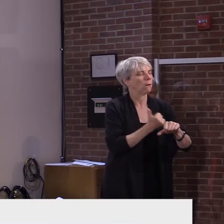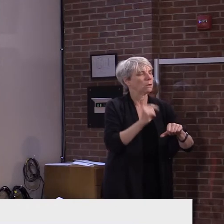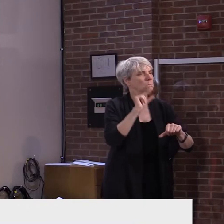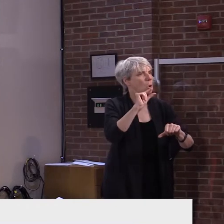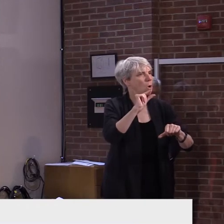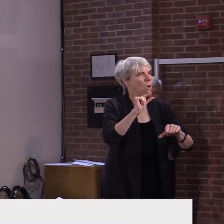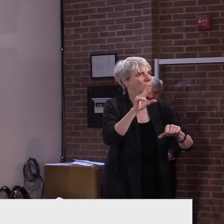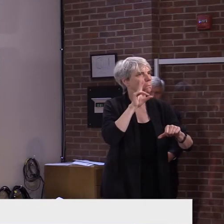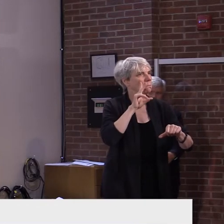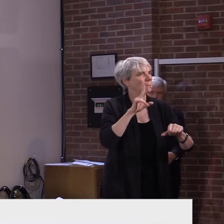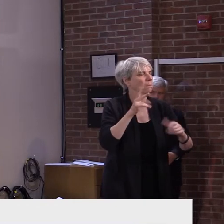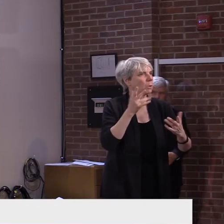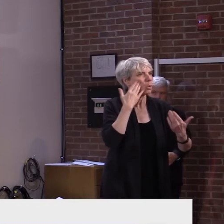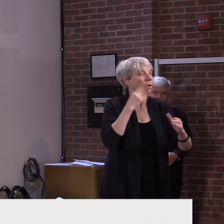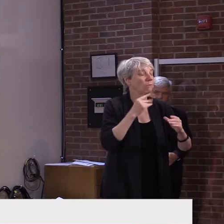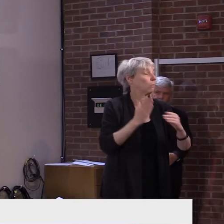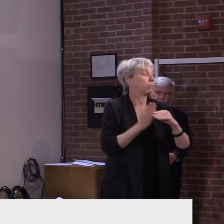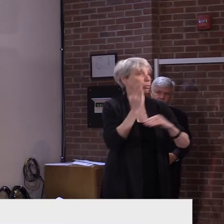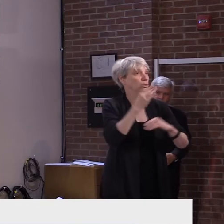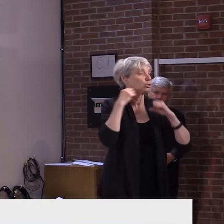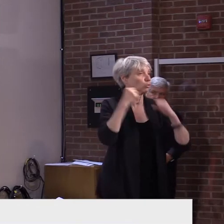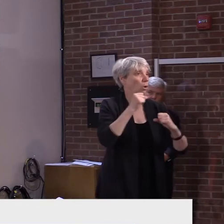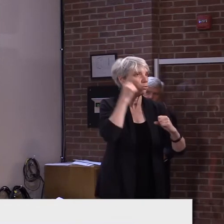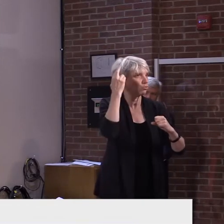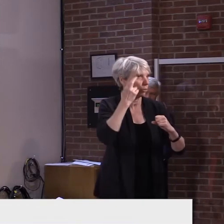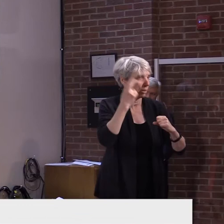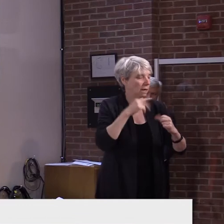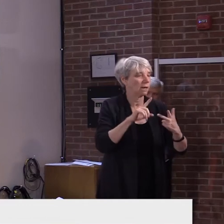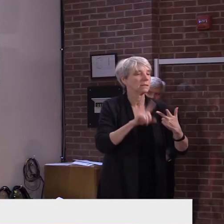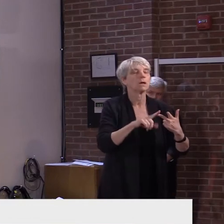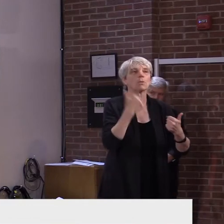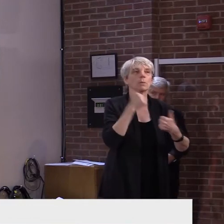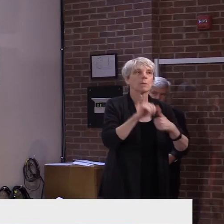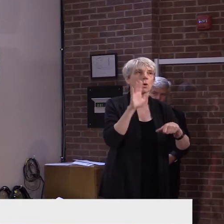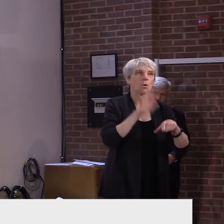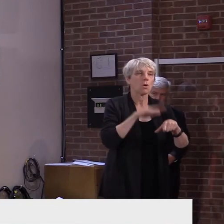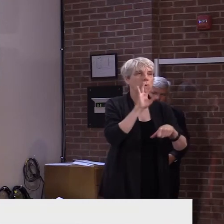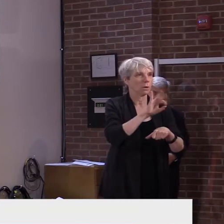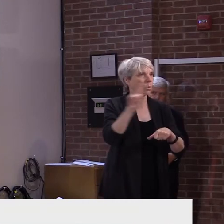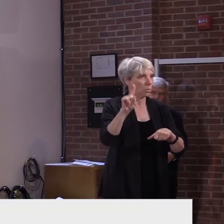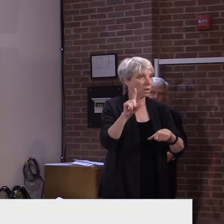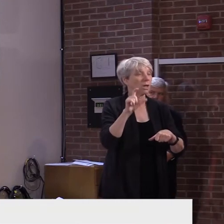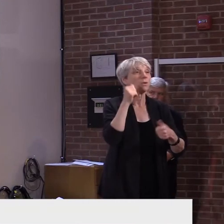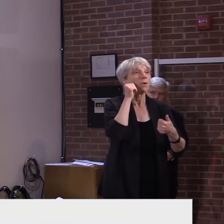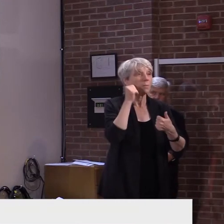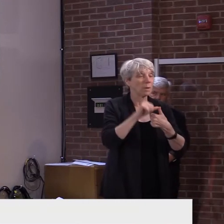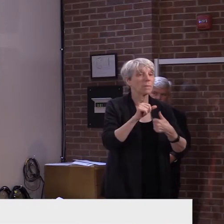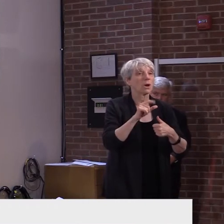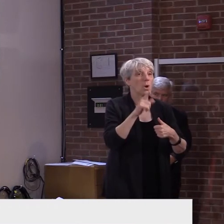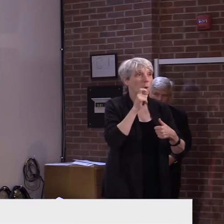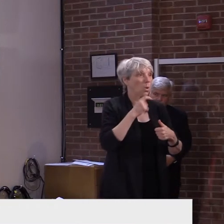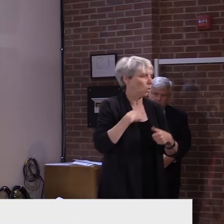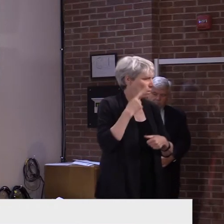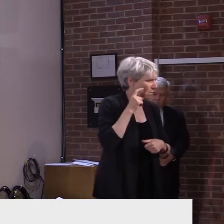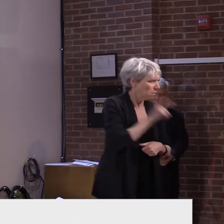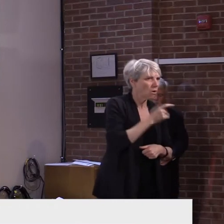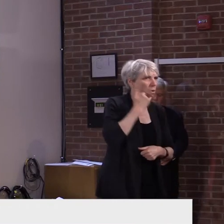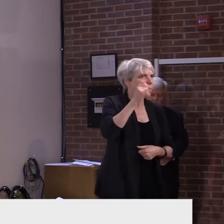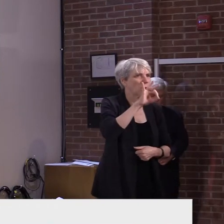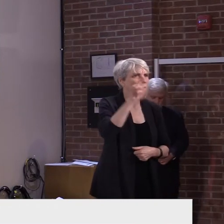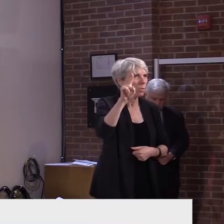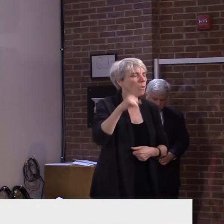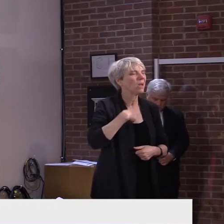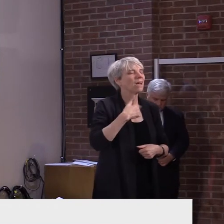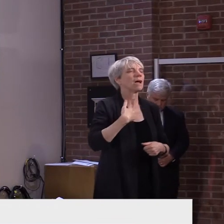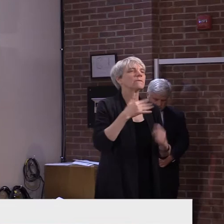the event that you are a witness to an overdose. And remember that Vermont's Good Samaritan law protects those who call 911 in